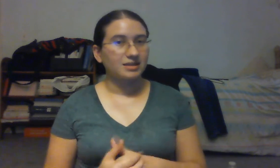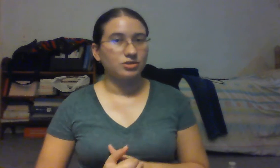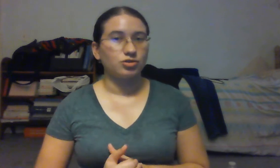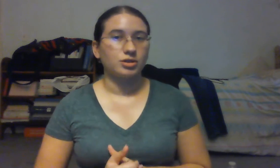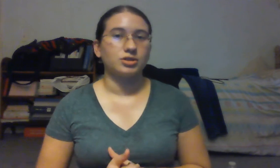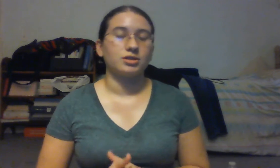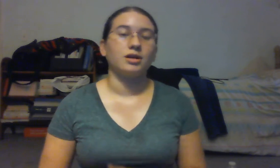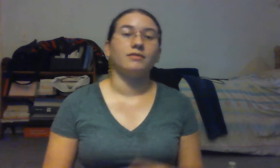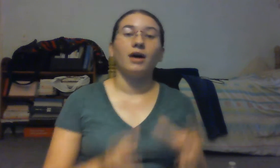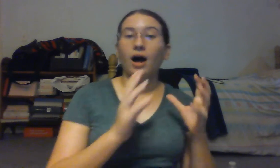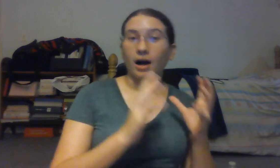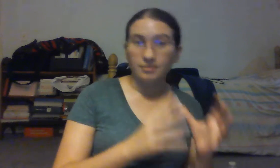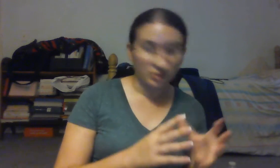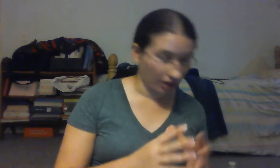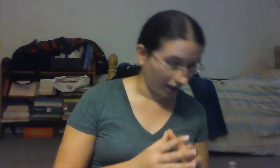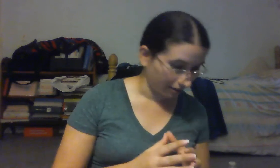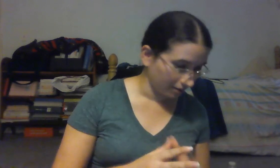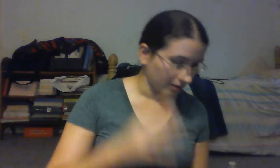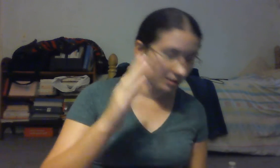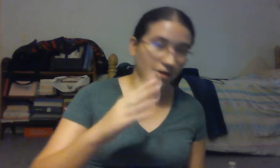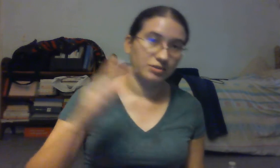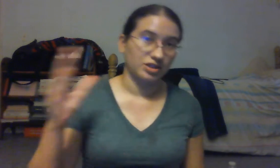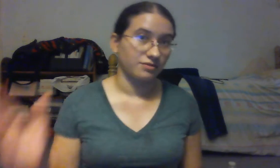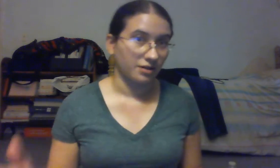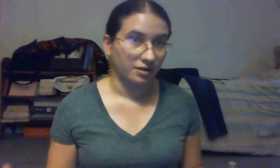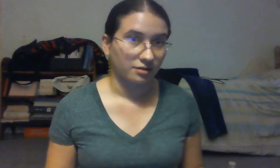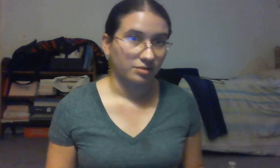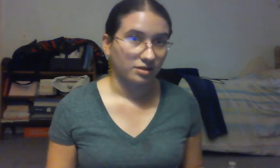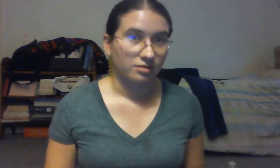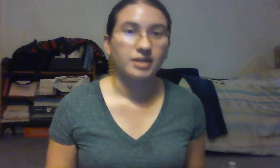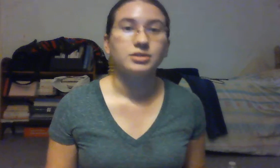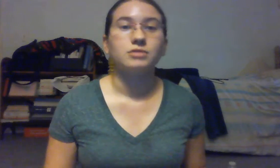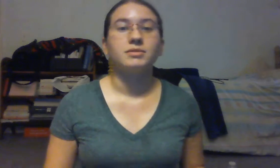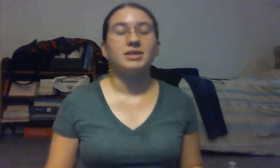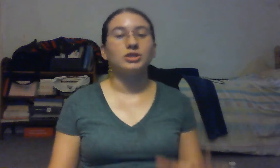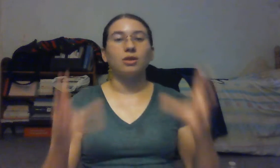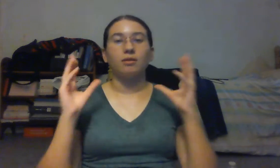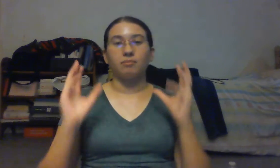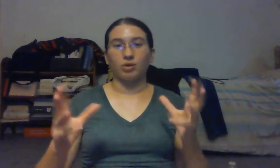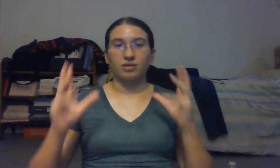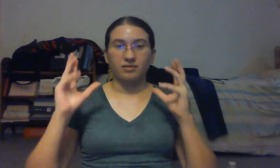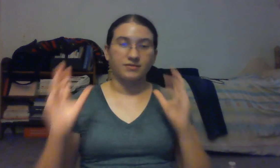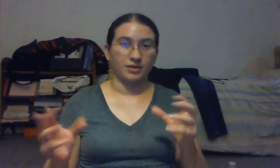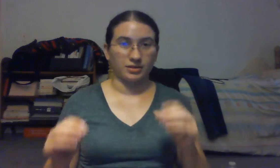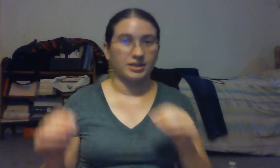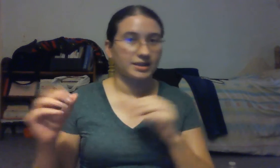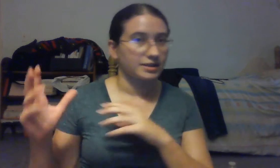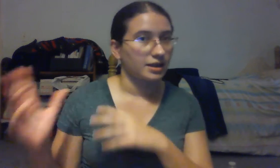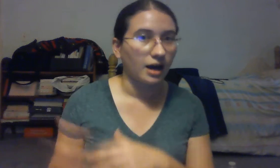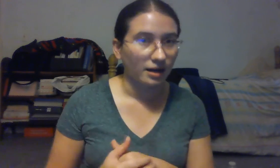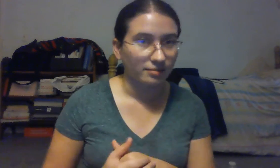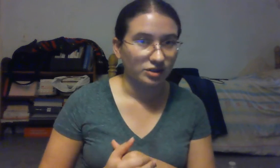sentence structure of object, subject, verb, right? So we mentioned the book first. That's the